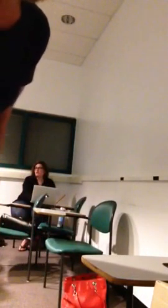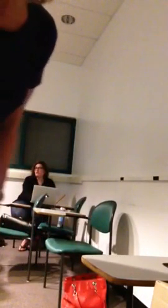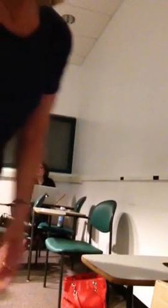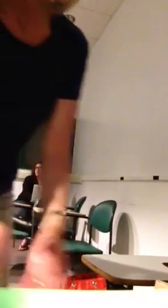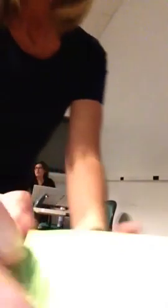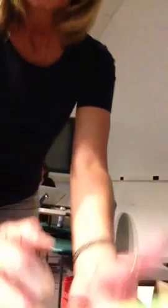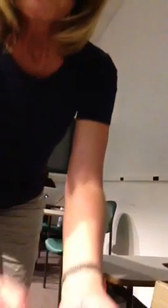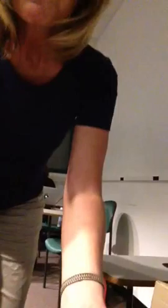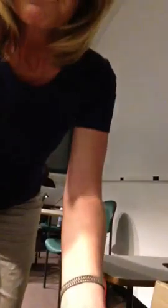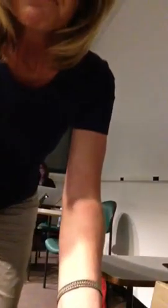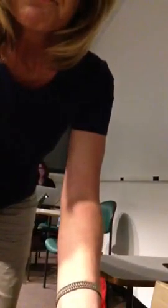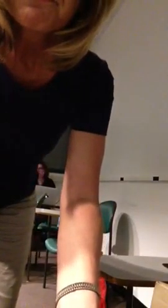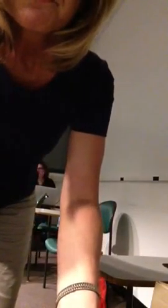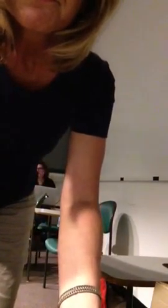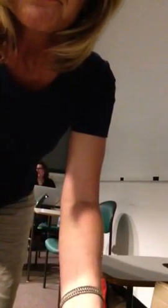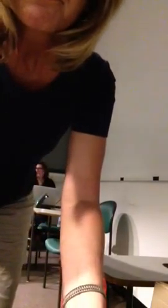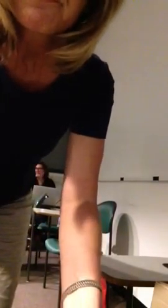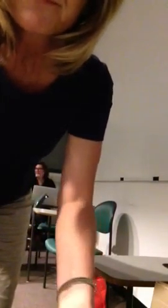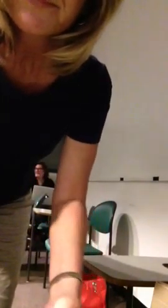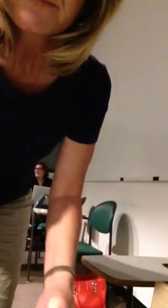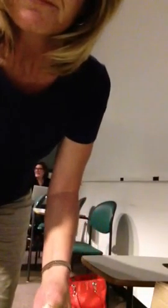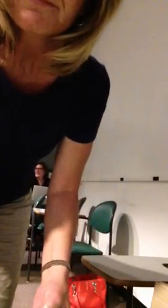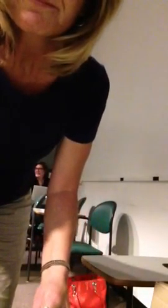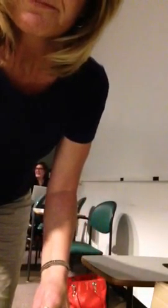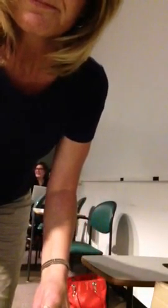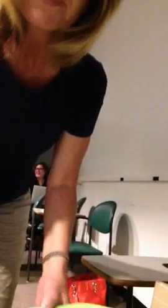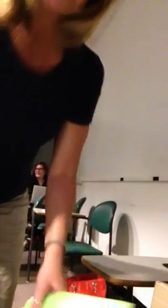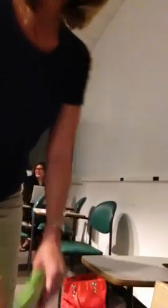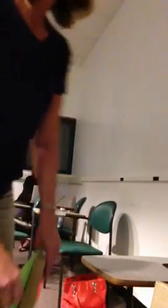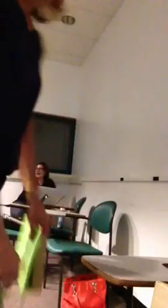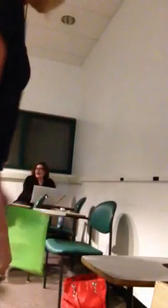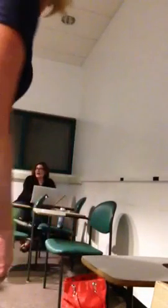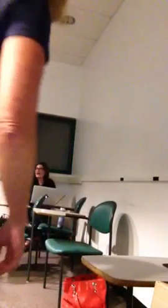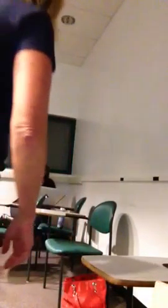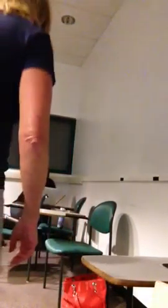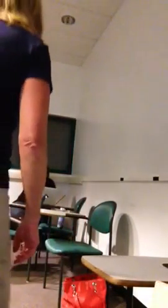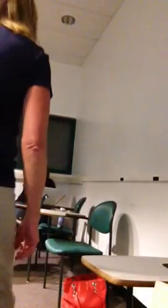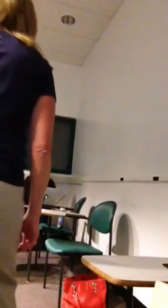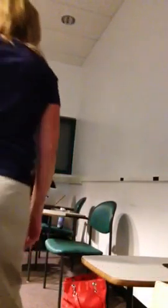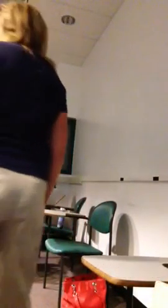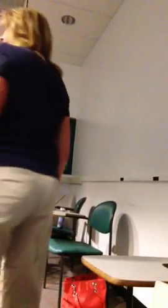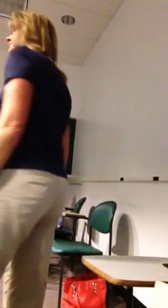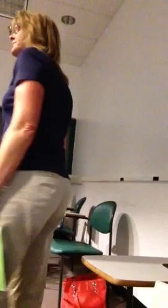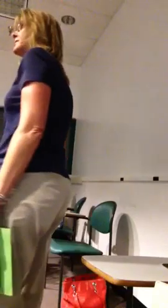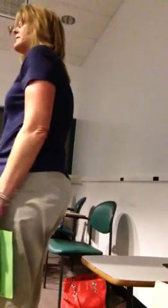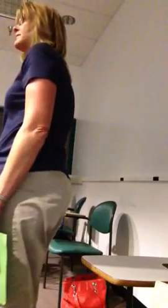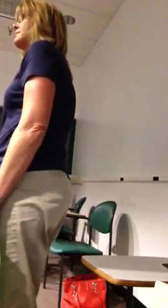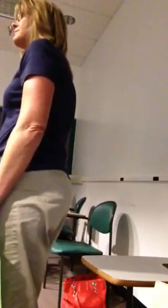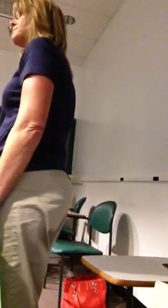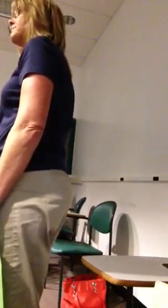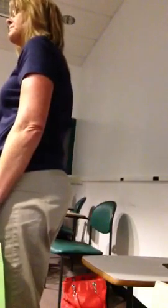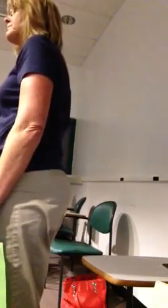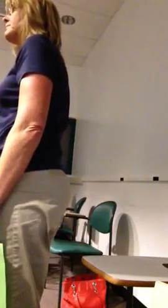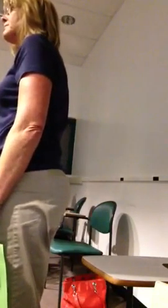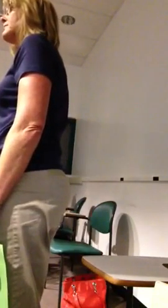so what does it feel like though? Like a half Boring. an hour, right? When you, like, every time I take an assessment, I'm like, that was not like 10 minutes, it feels like